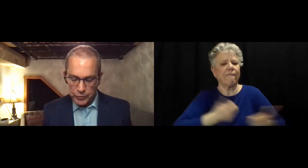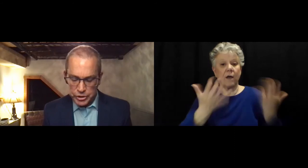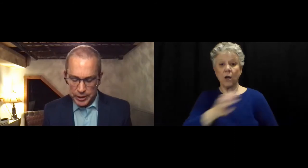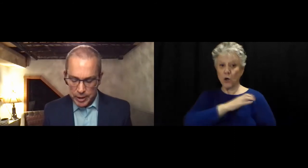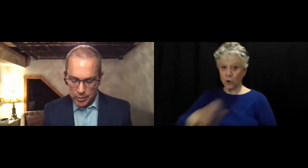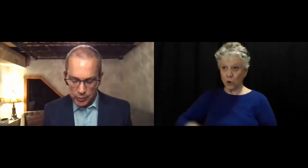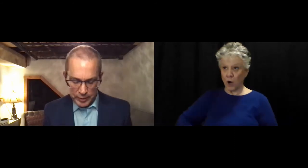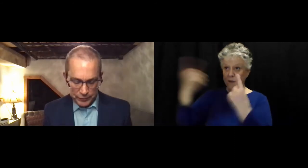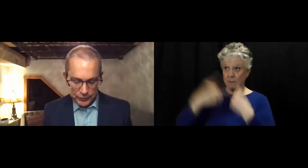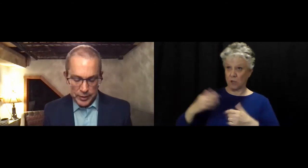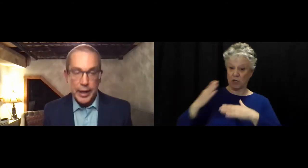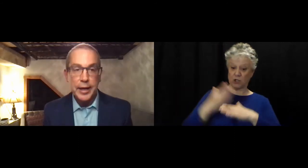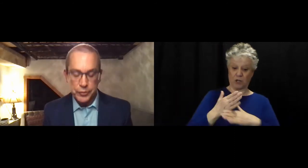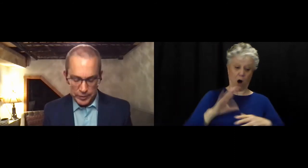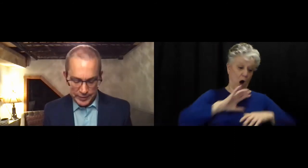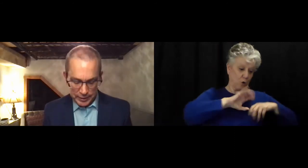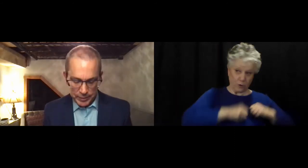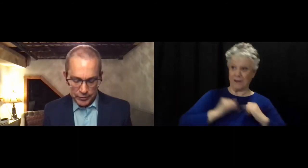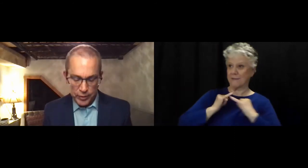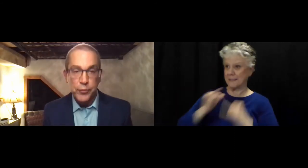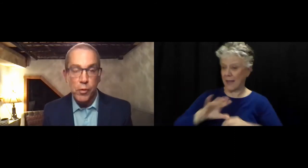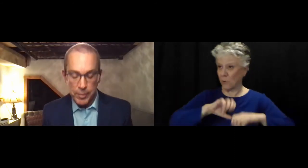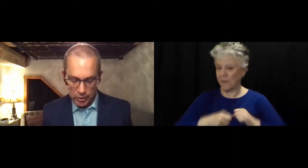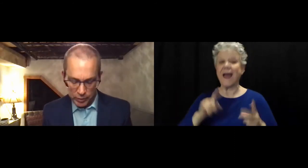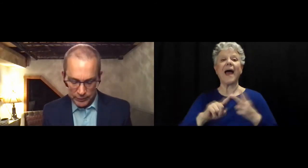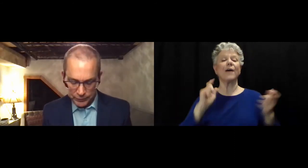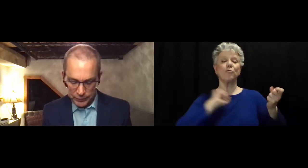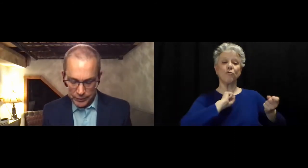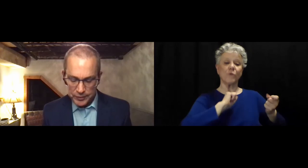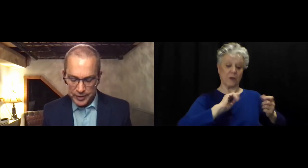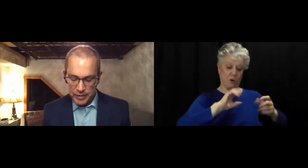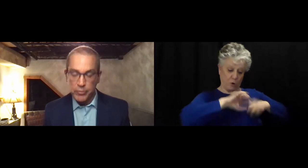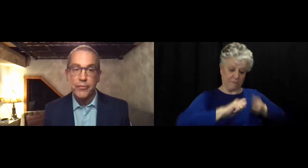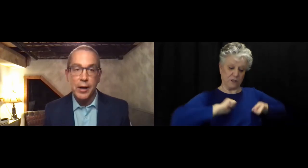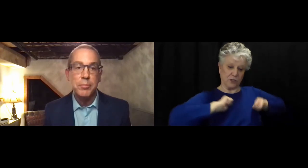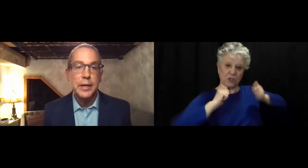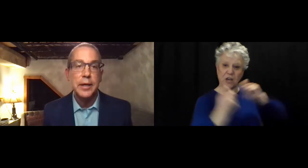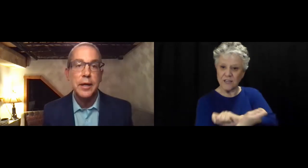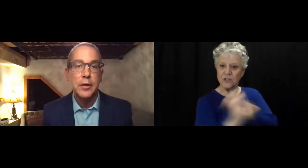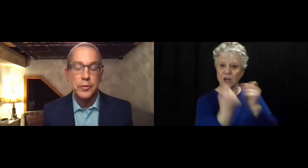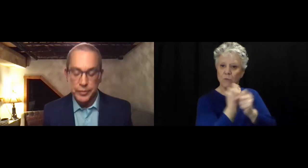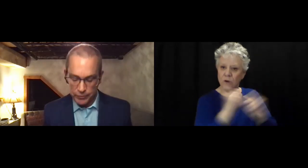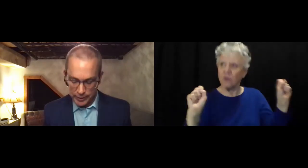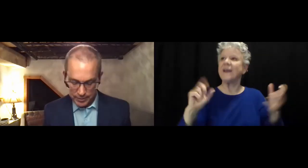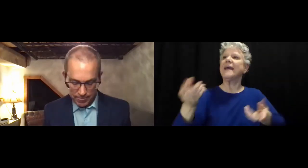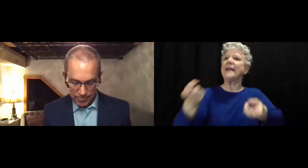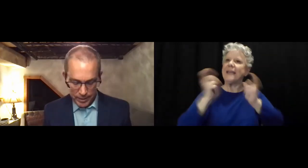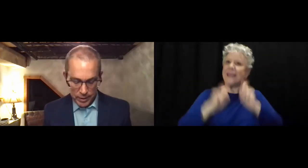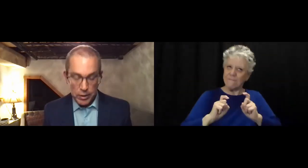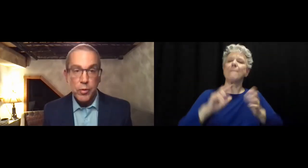both to share our griefs and to redeem and transform our griefs, thus giving profound meaning to